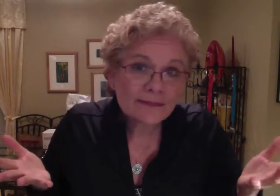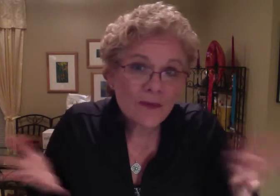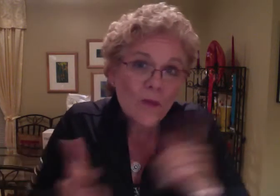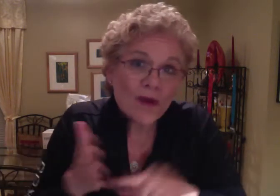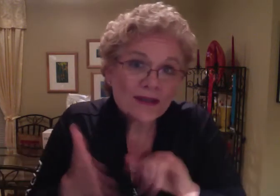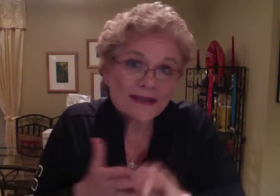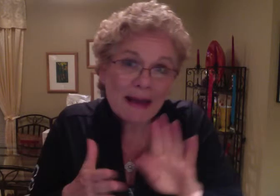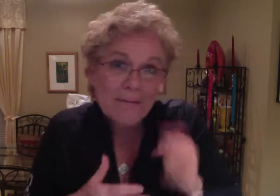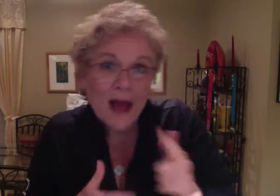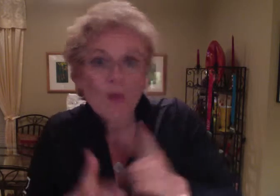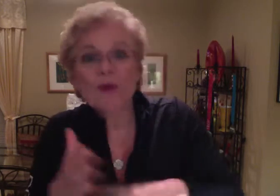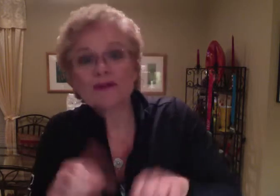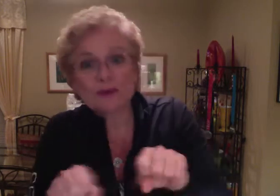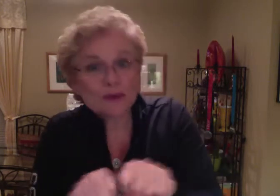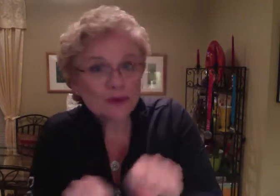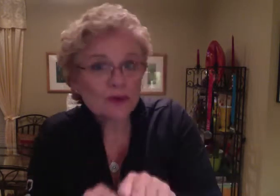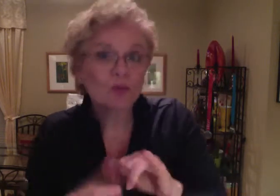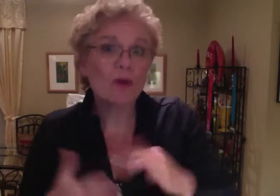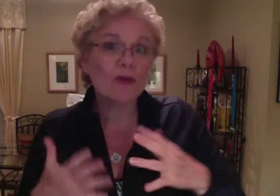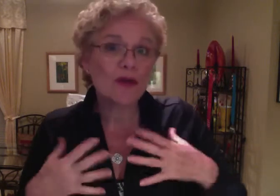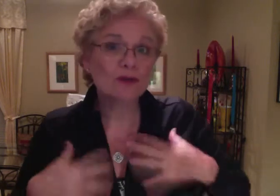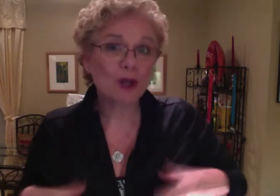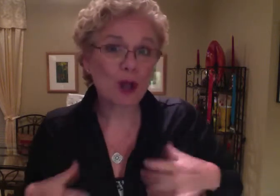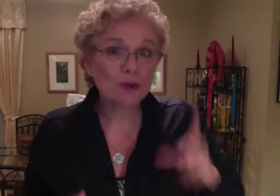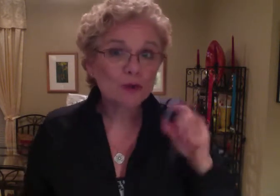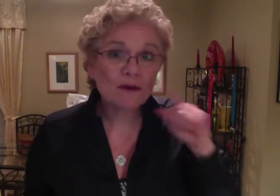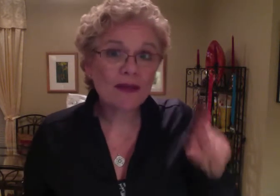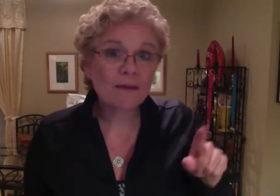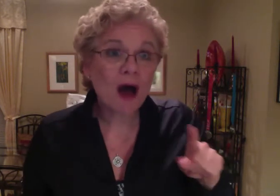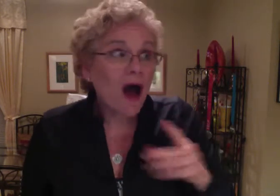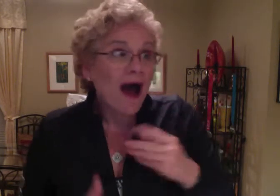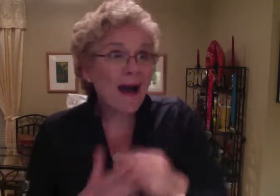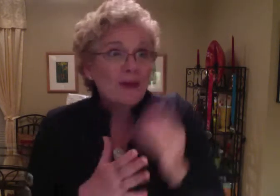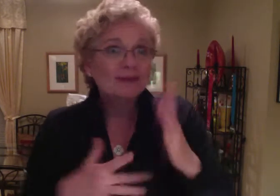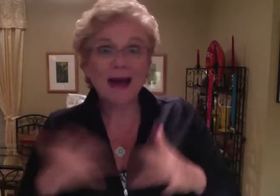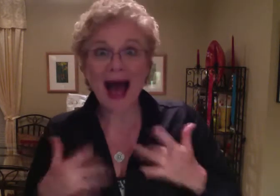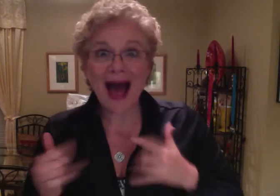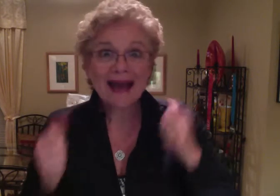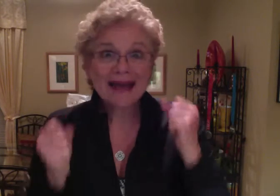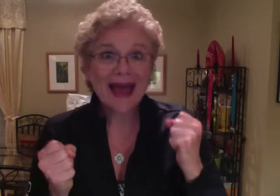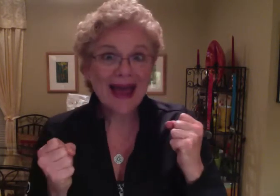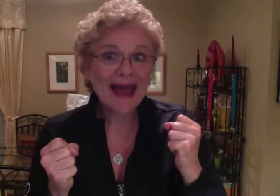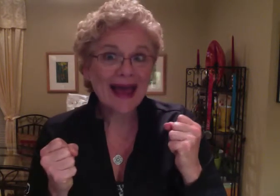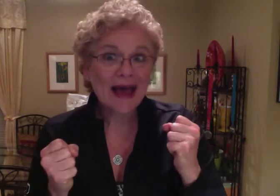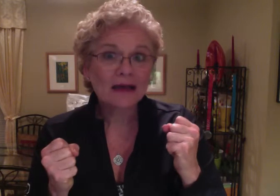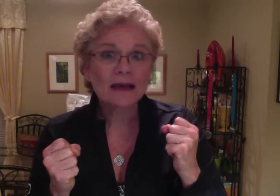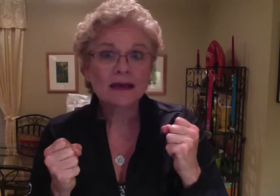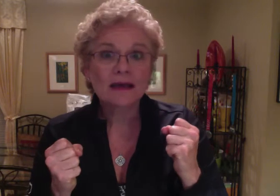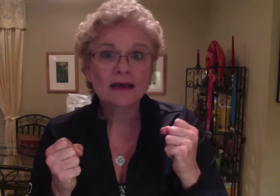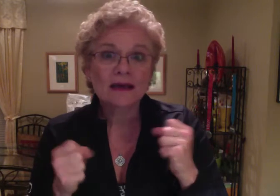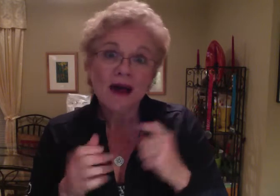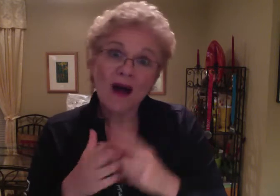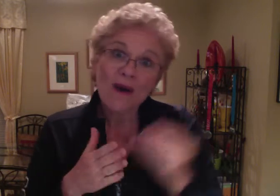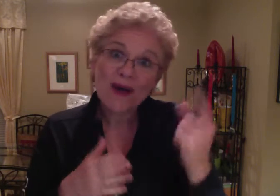are those shoes? And what is that outfit going to do for them? It's like that, oh, I bought something, yay. Oh, I bought something. I'm going to throw out the rest of my